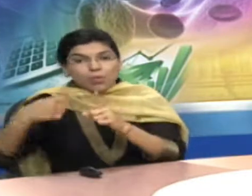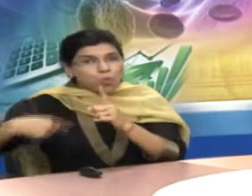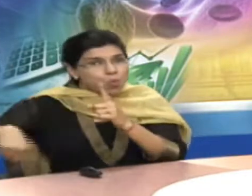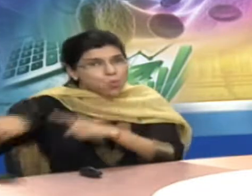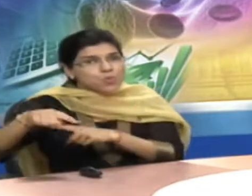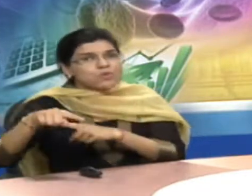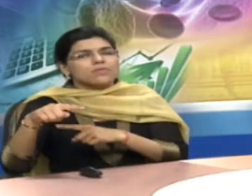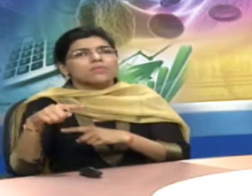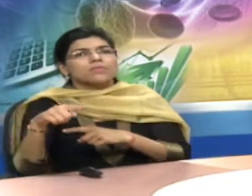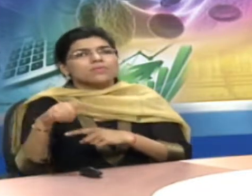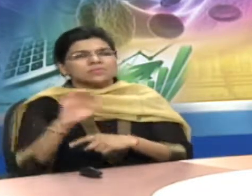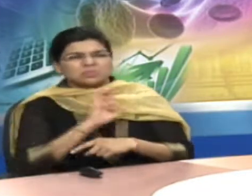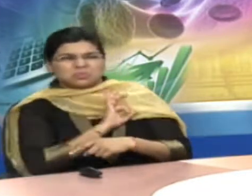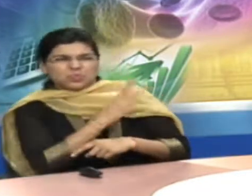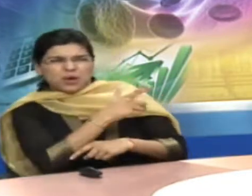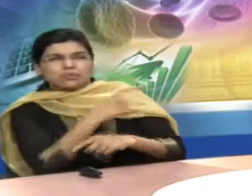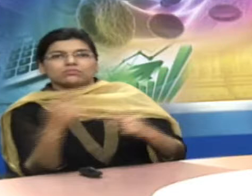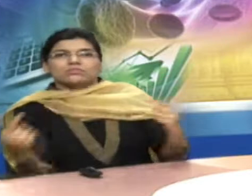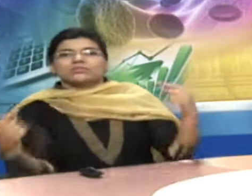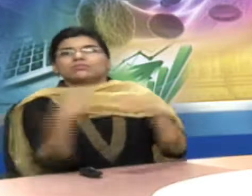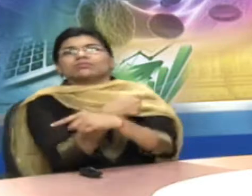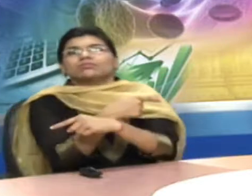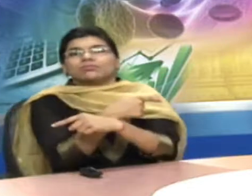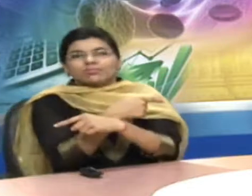The answer is,